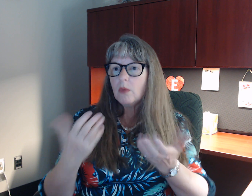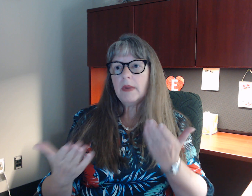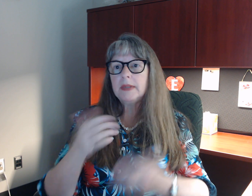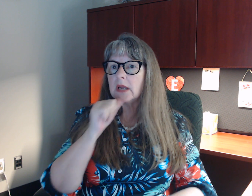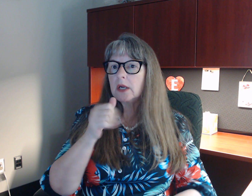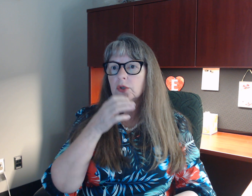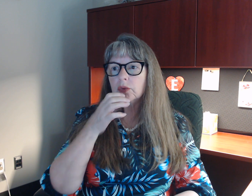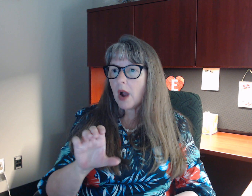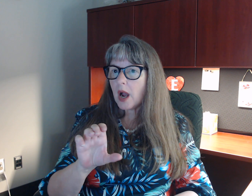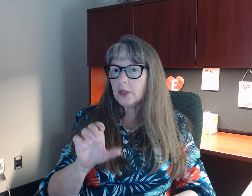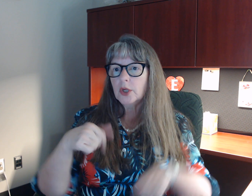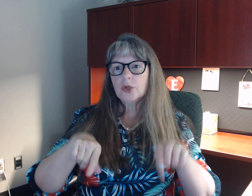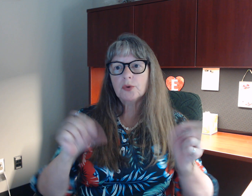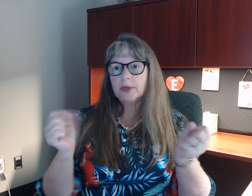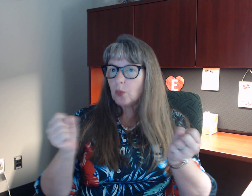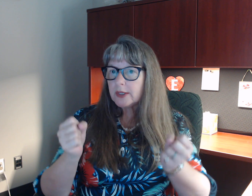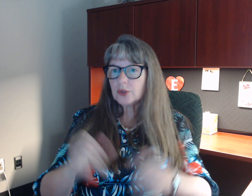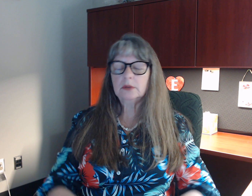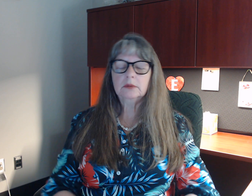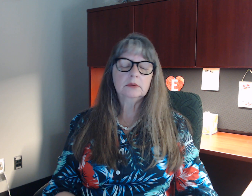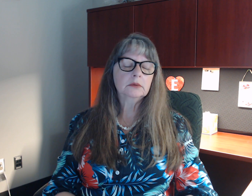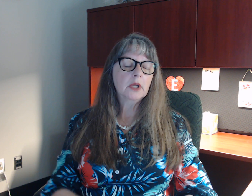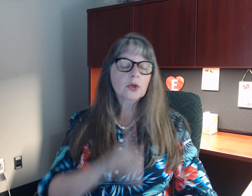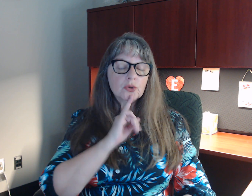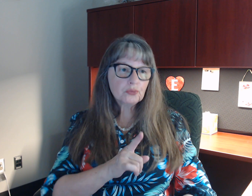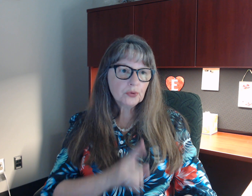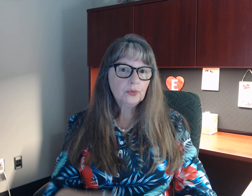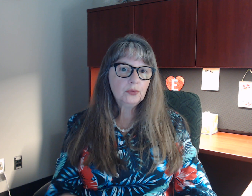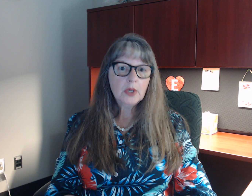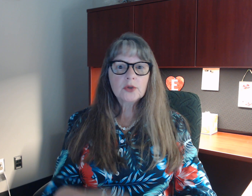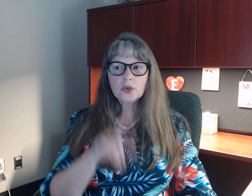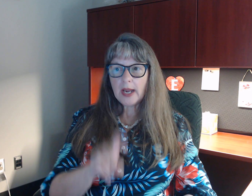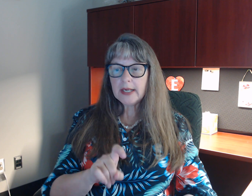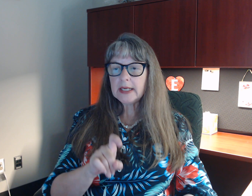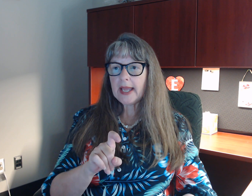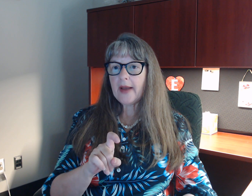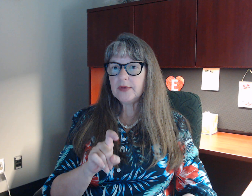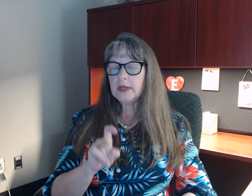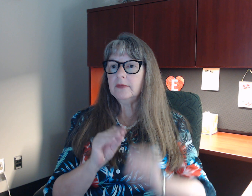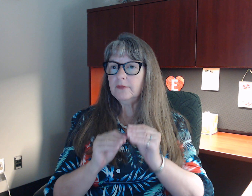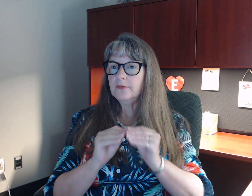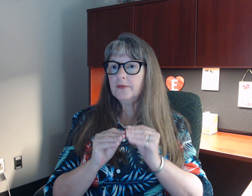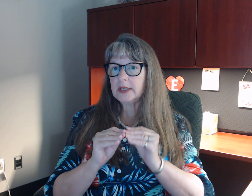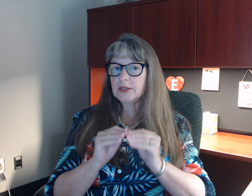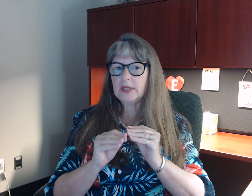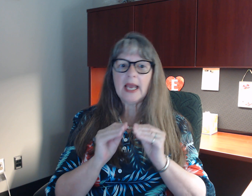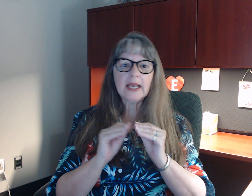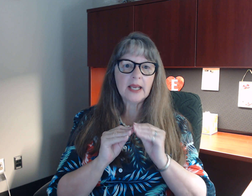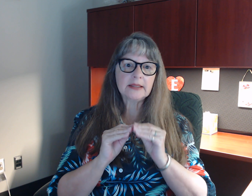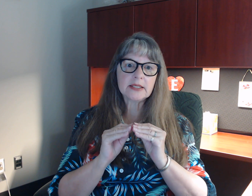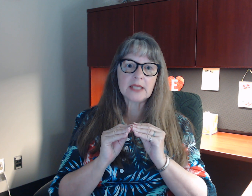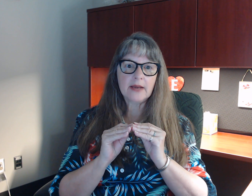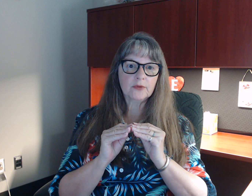it's not going to do hot during the winter. True. So I need to have it fixed. And I like this sign for